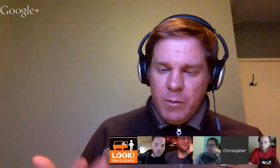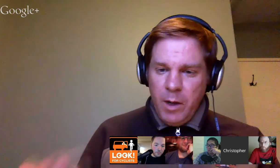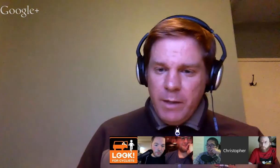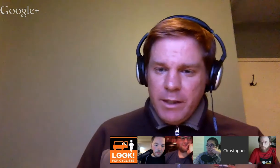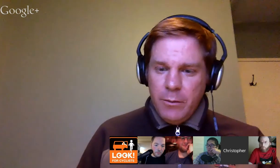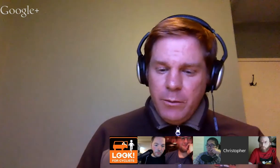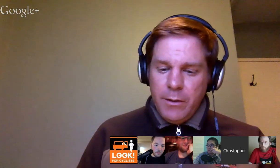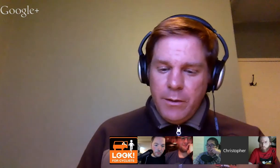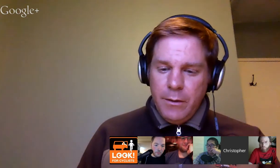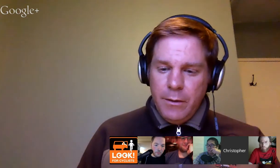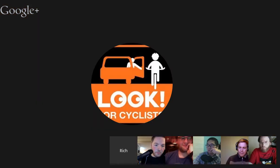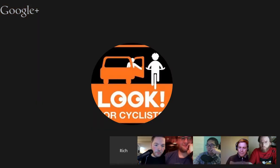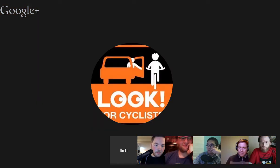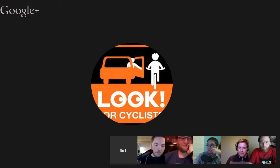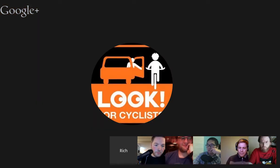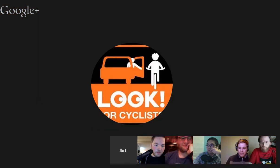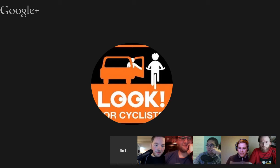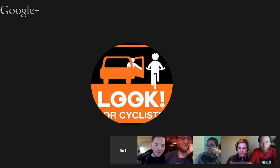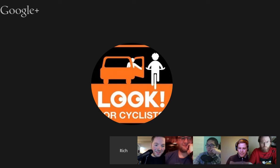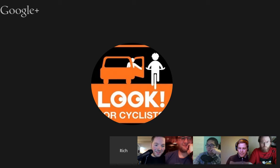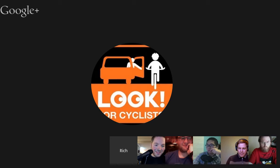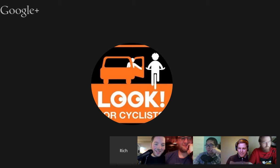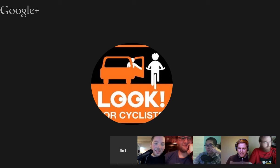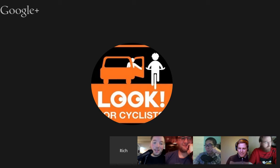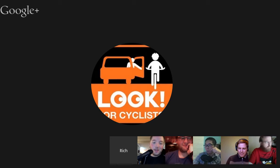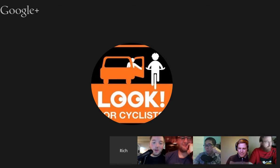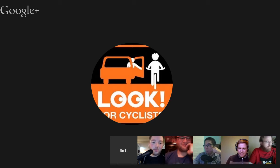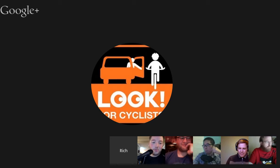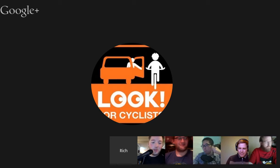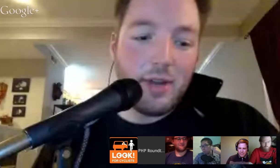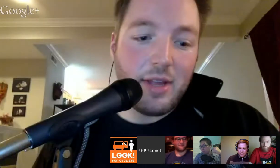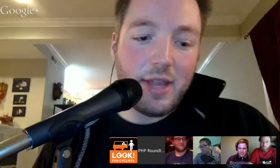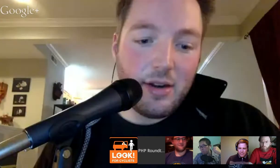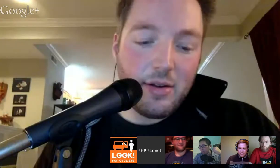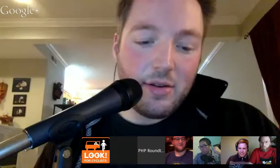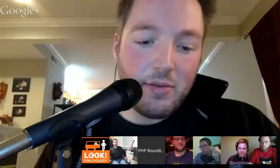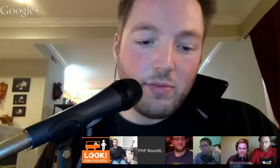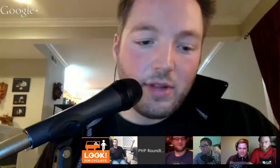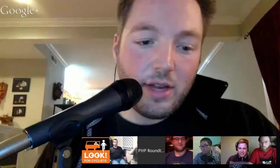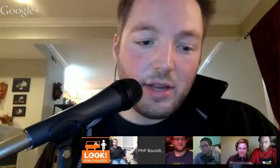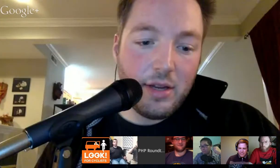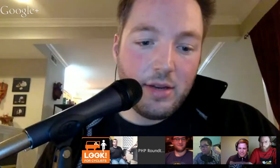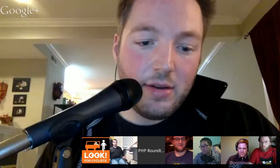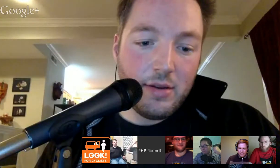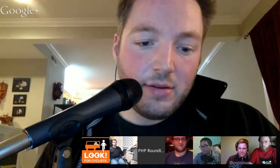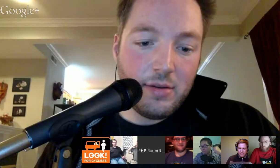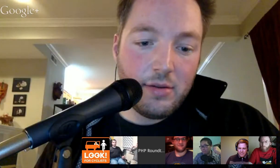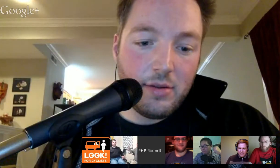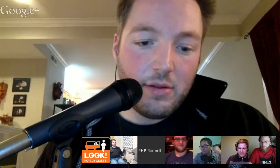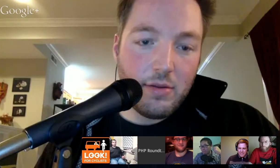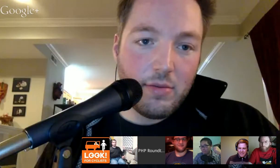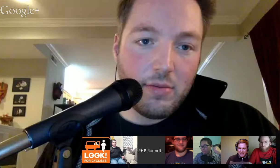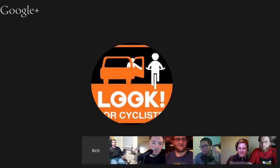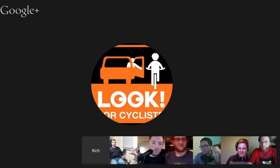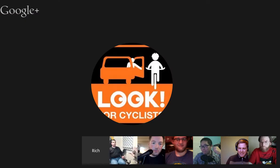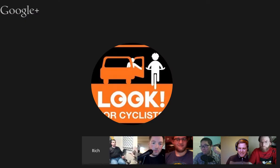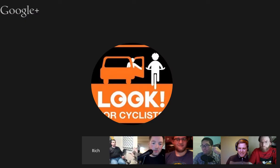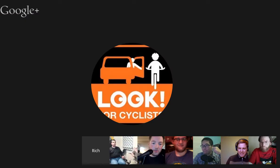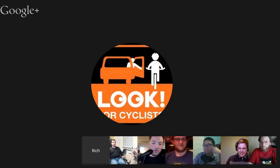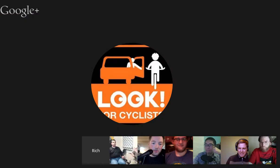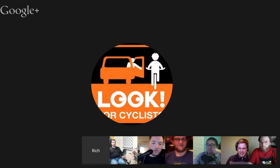start experimenting with. Hold on, we've lost interpreters. Oh, sorry about that. We'll. Okay,